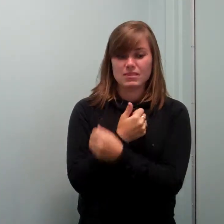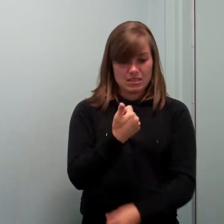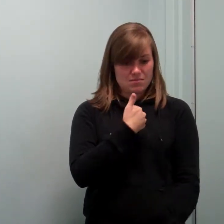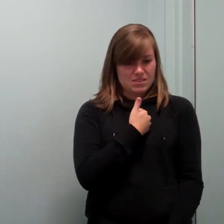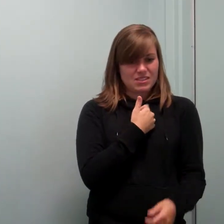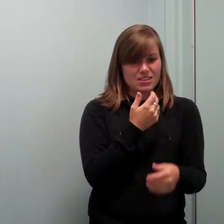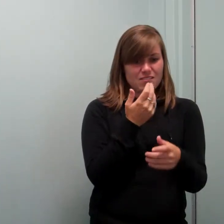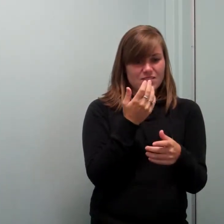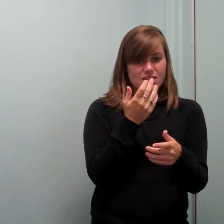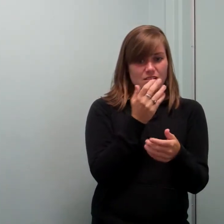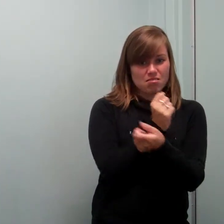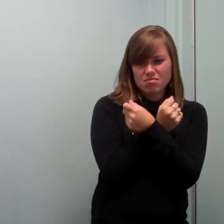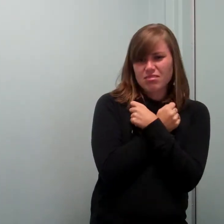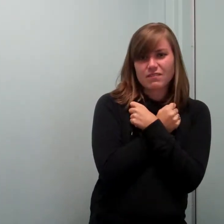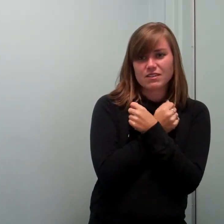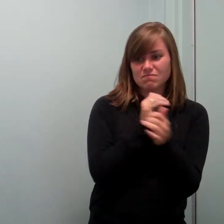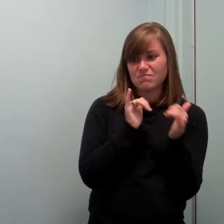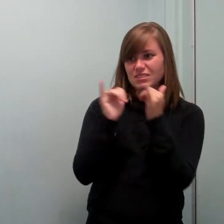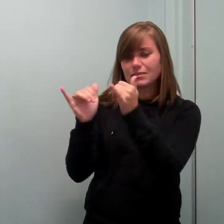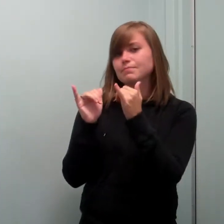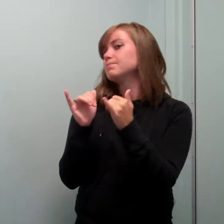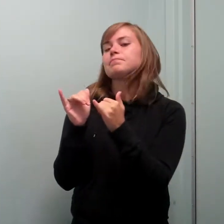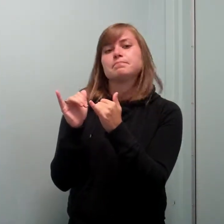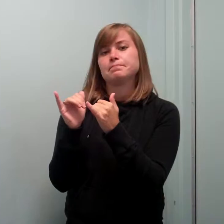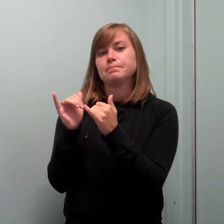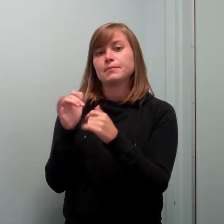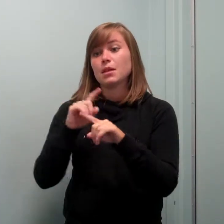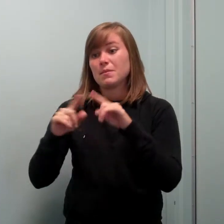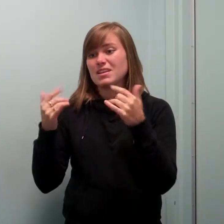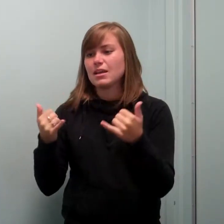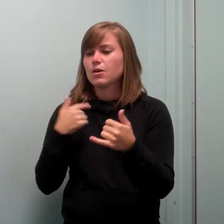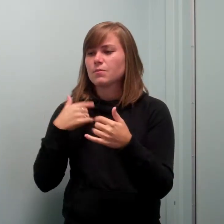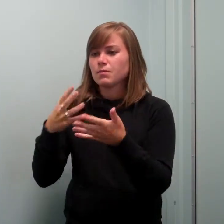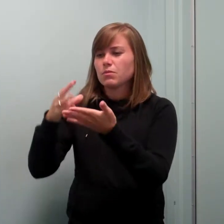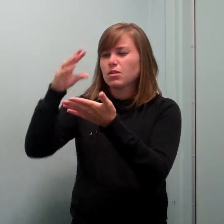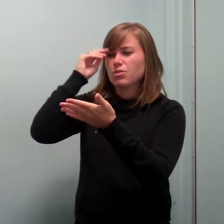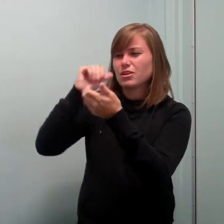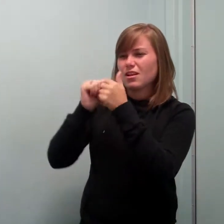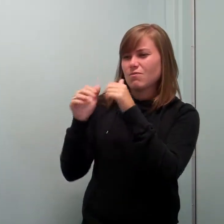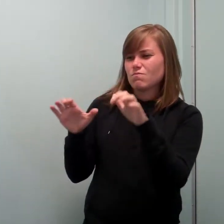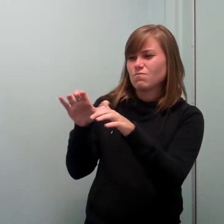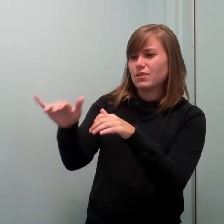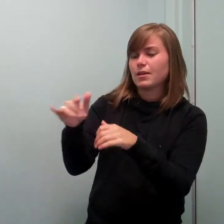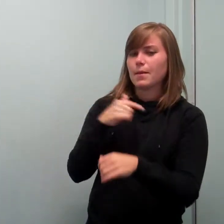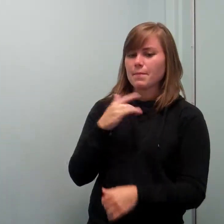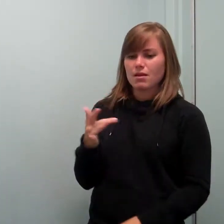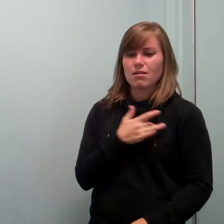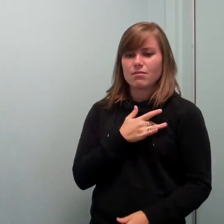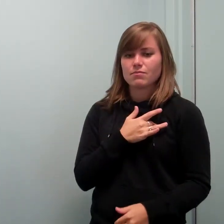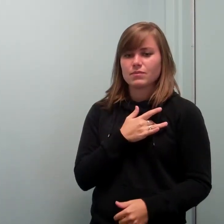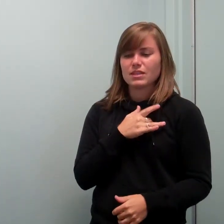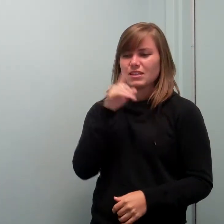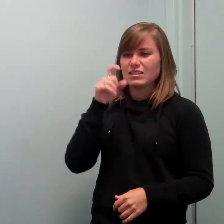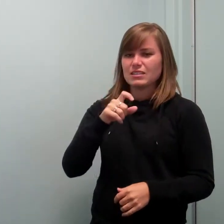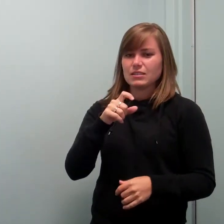never as loving. And what I need now is to learn to be like that. I need a heart so pure that if it's stripped bare by